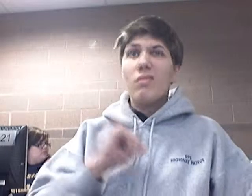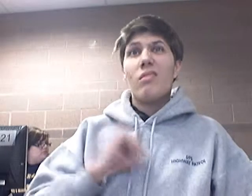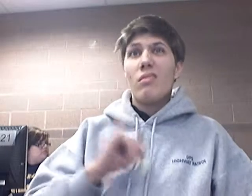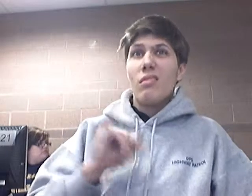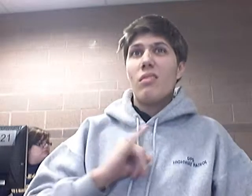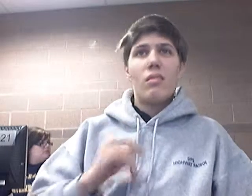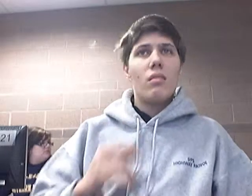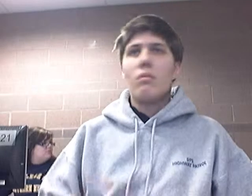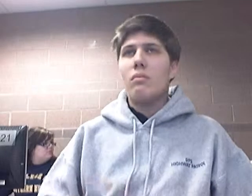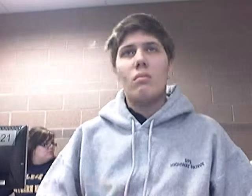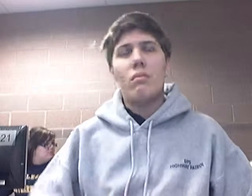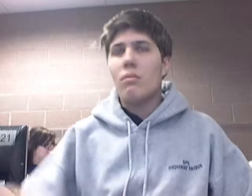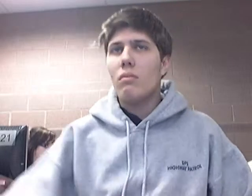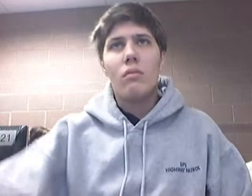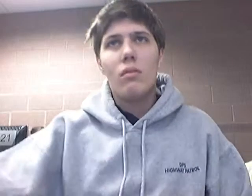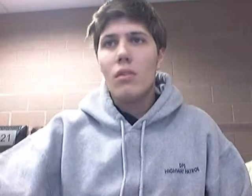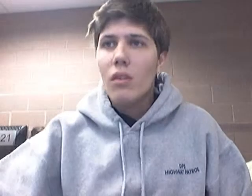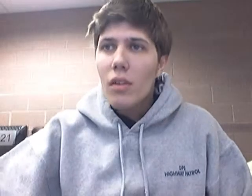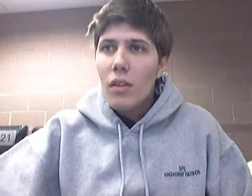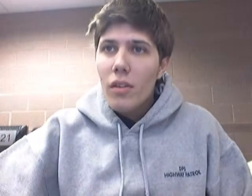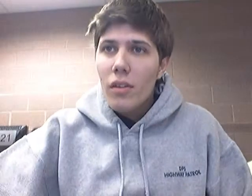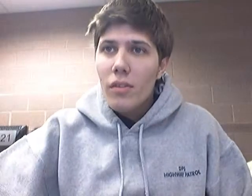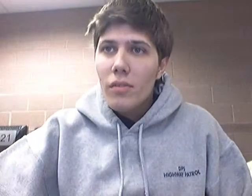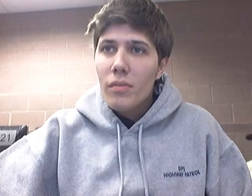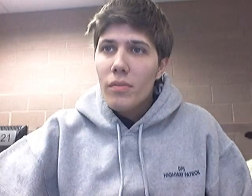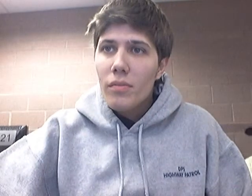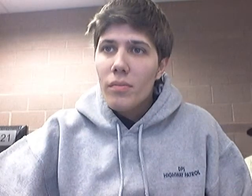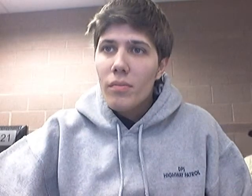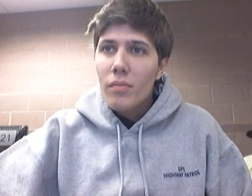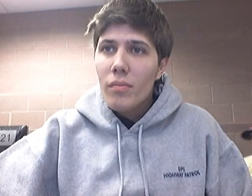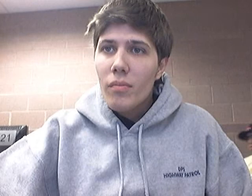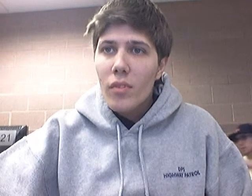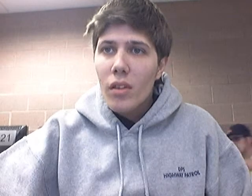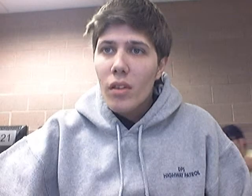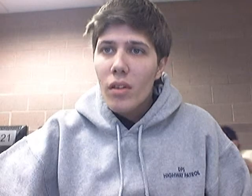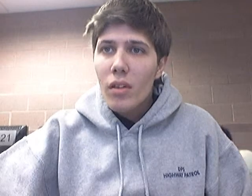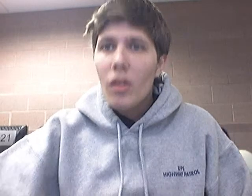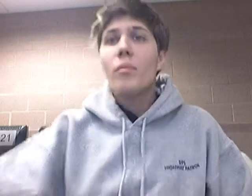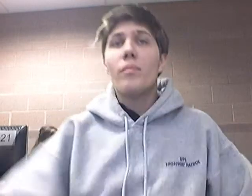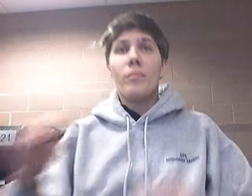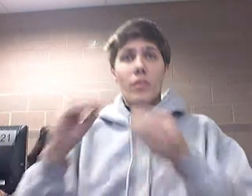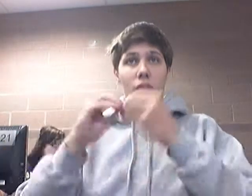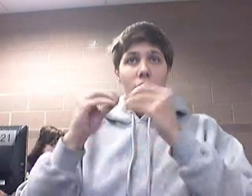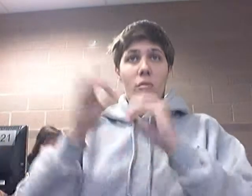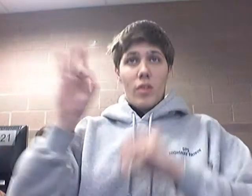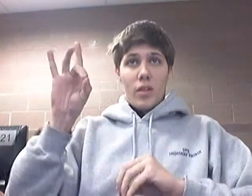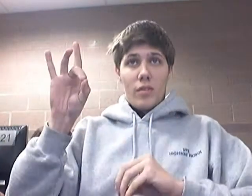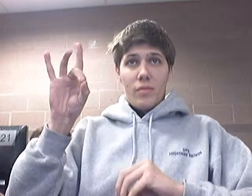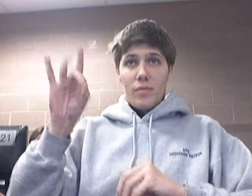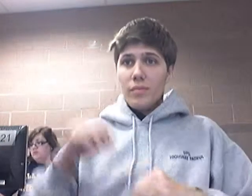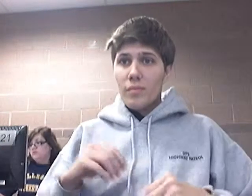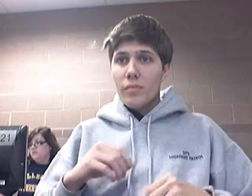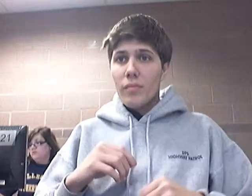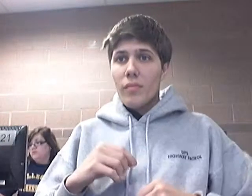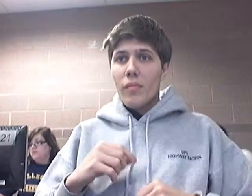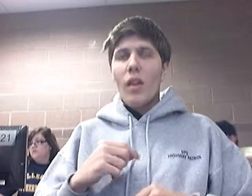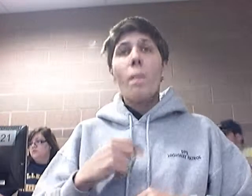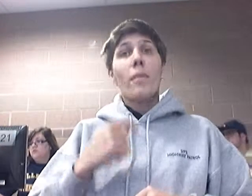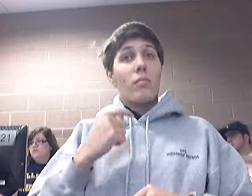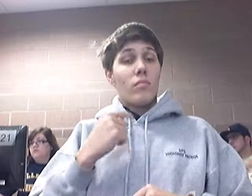assigned? Is it because of this? Yeah, it has a little. Wait, there's this little thing right here. Oh, the little person thing? But she wants to do all of them because